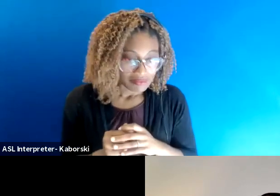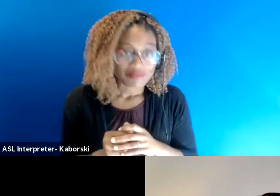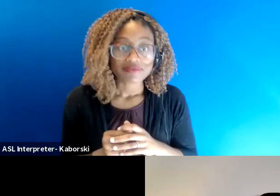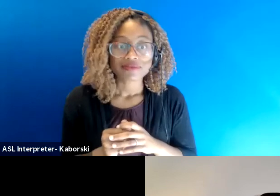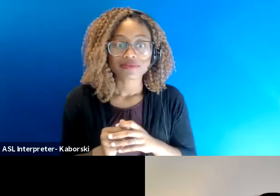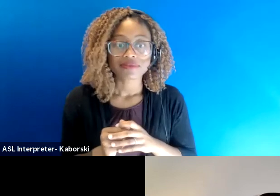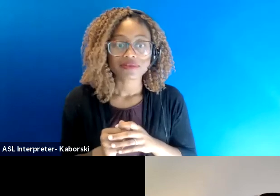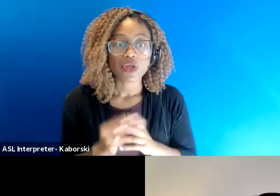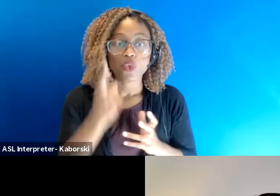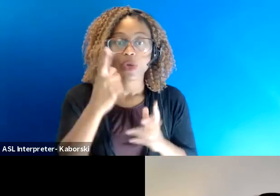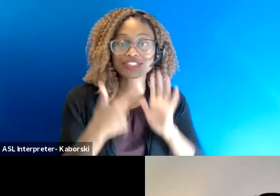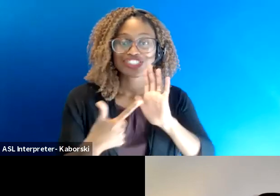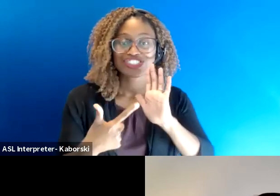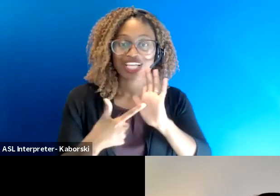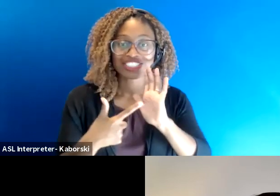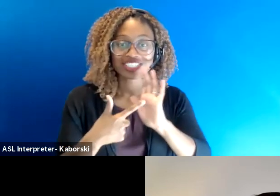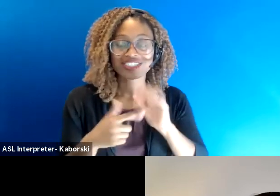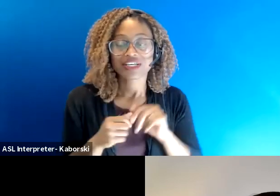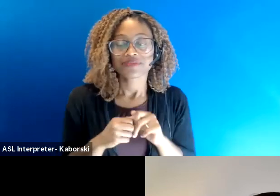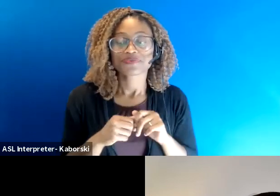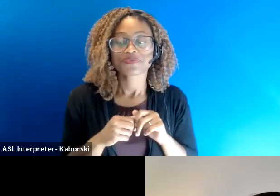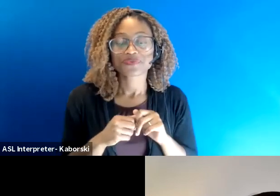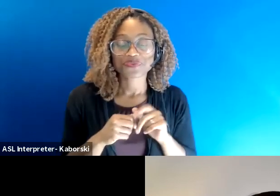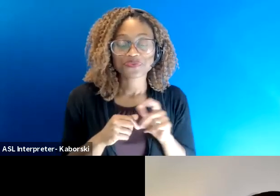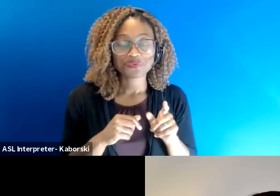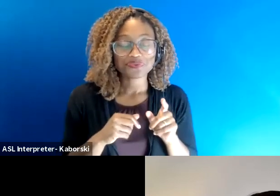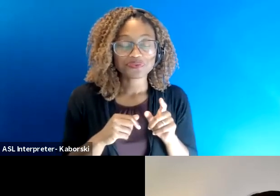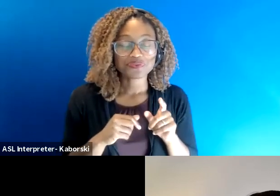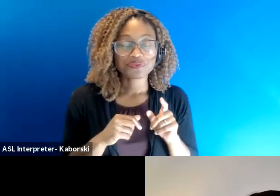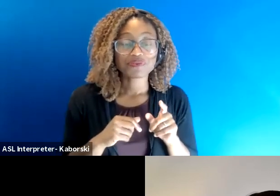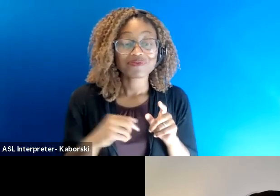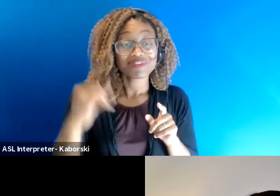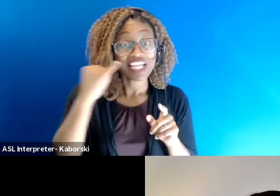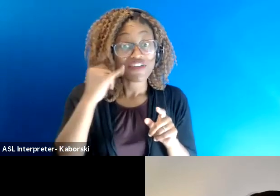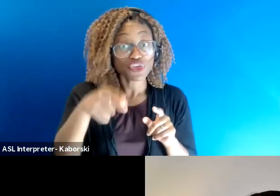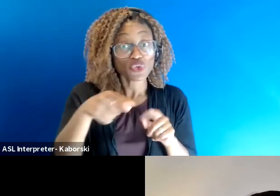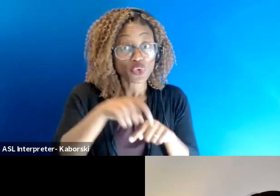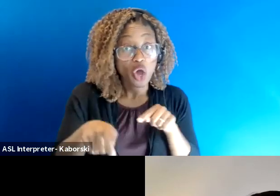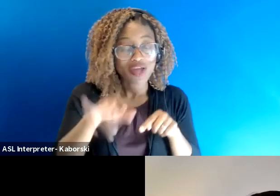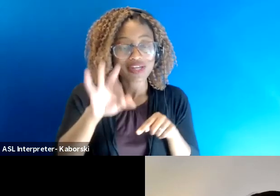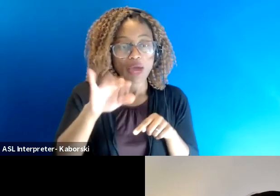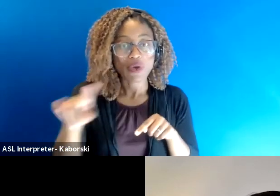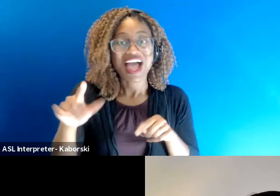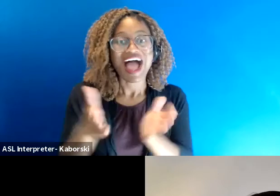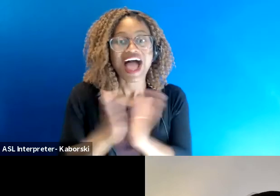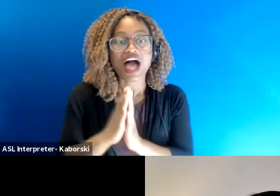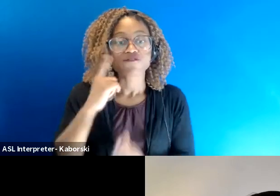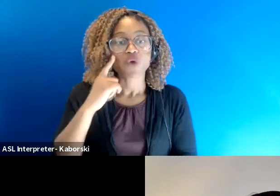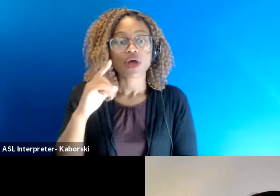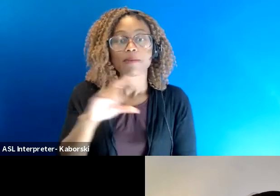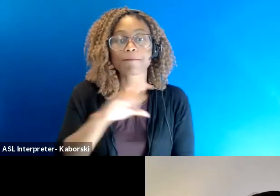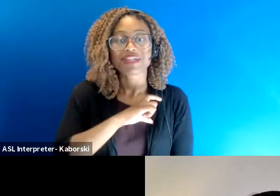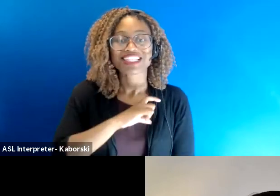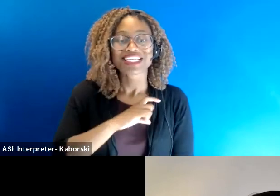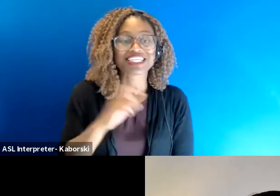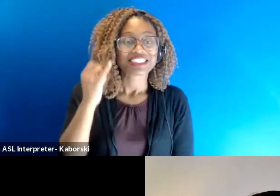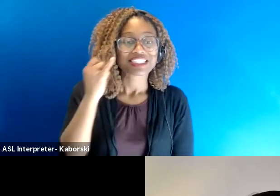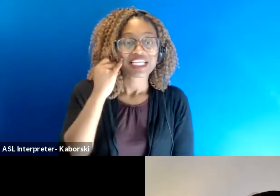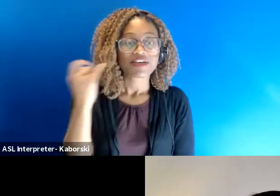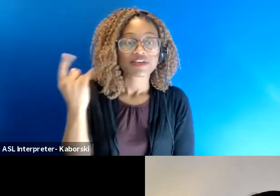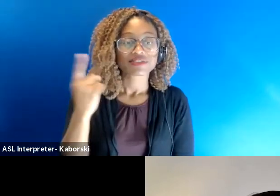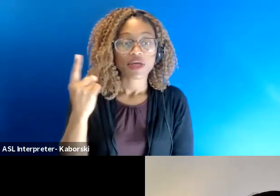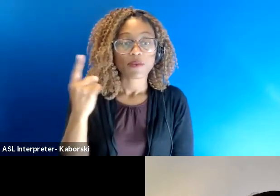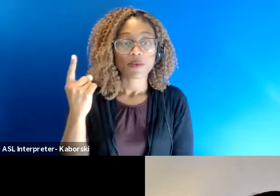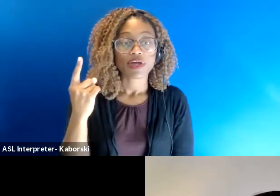One suggestion we have is, if you're the one that's calling 911, to ask for the police if something that can help. If